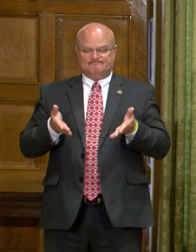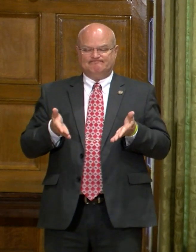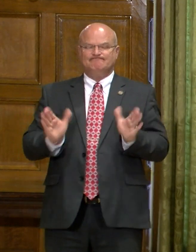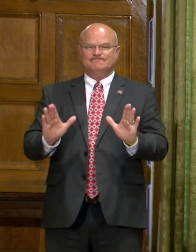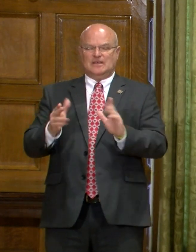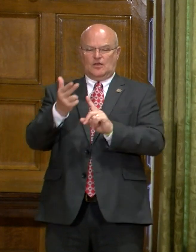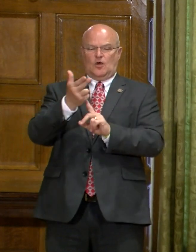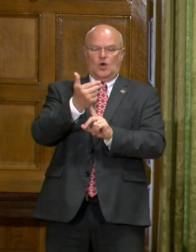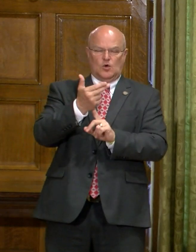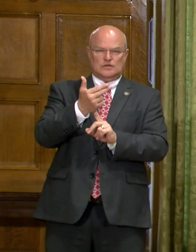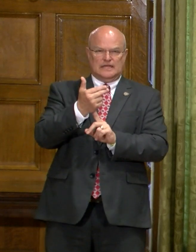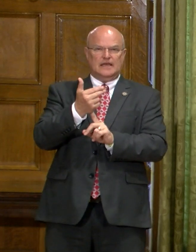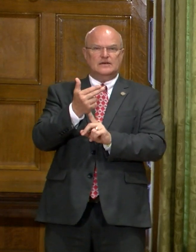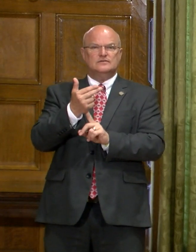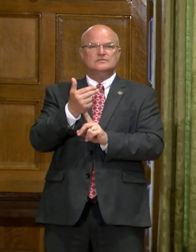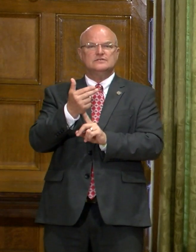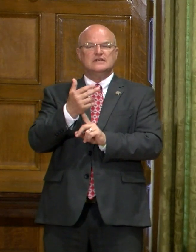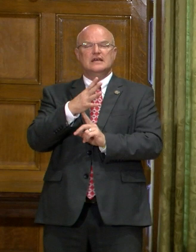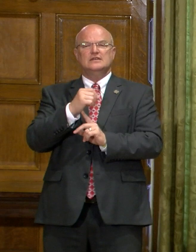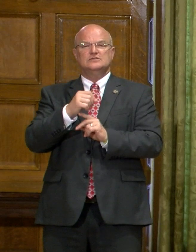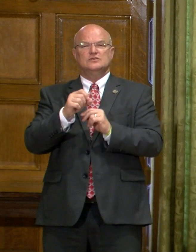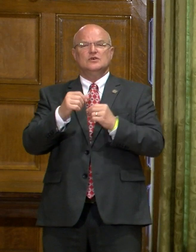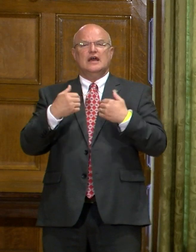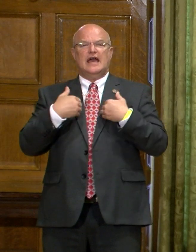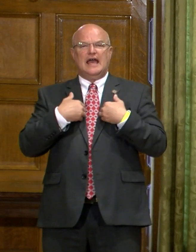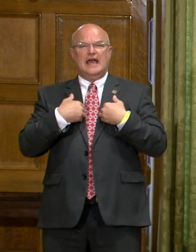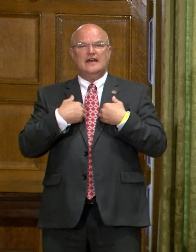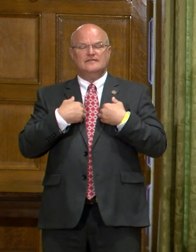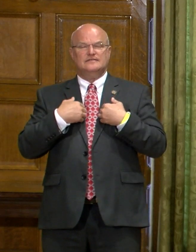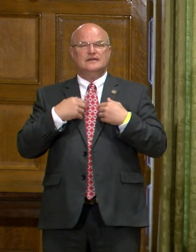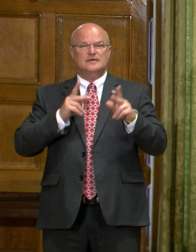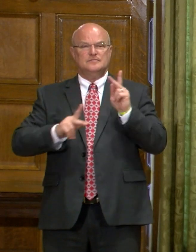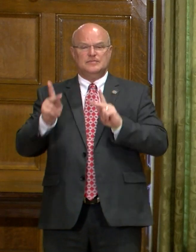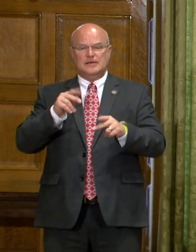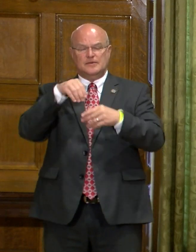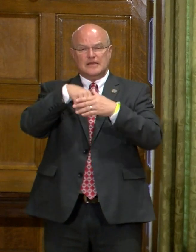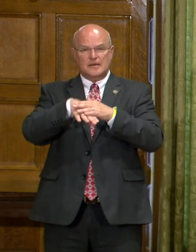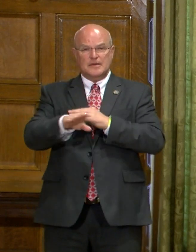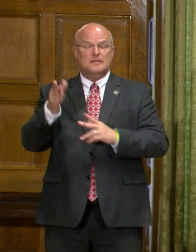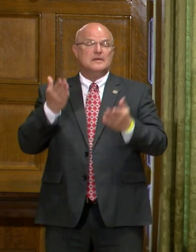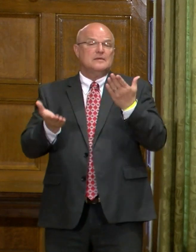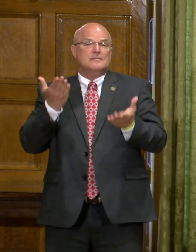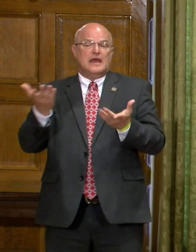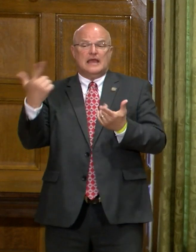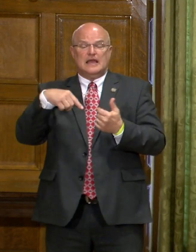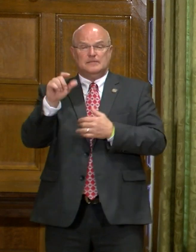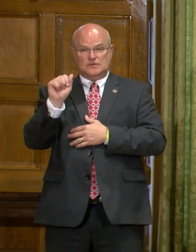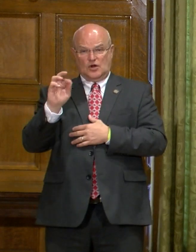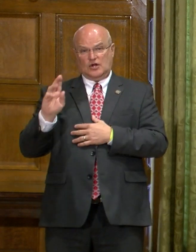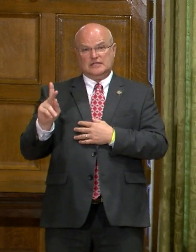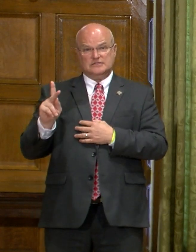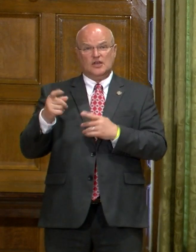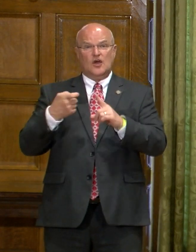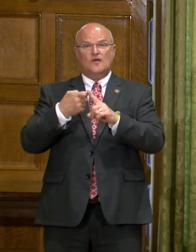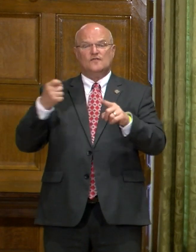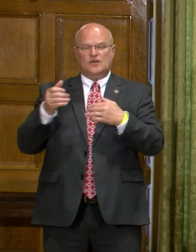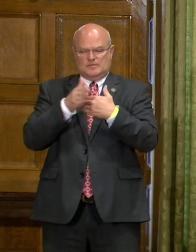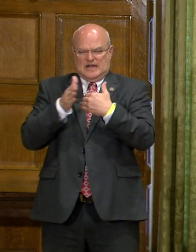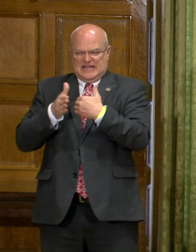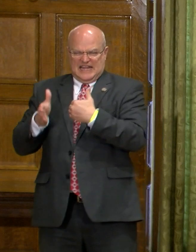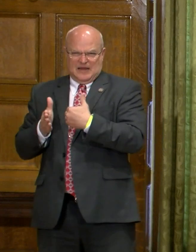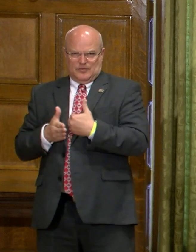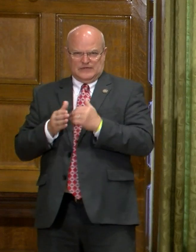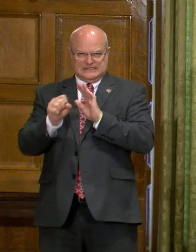allow our hotel and lodges to extend occupancy to those who may come to Arkansas from our